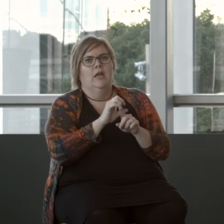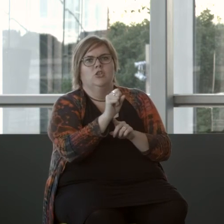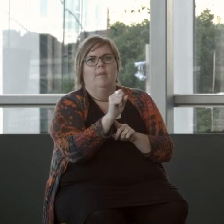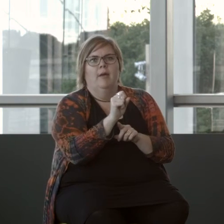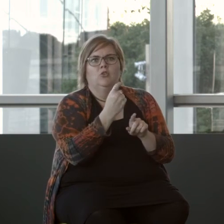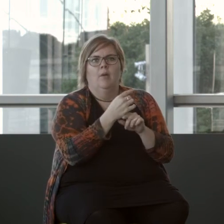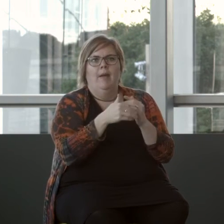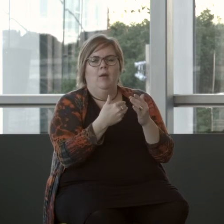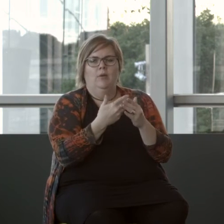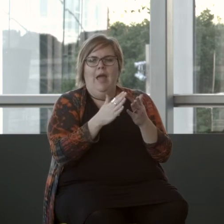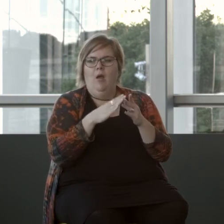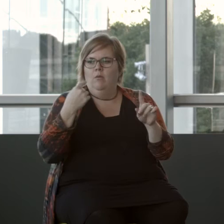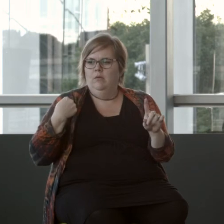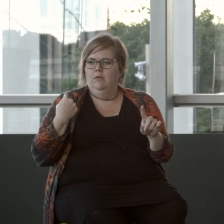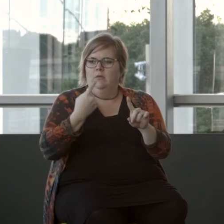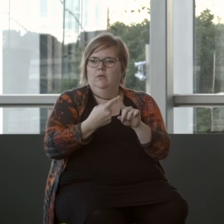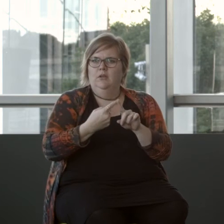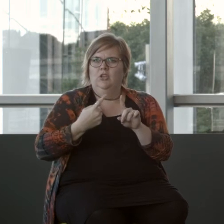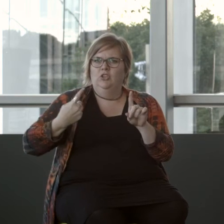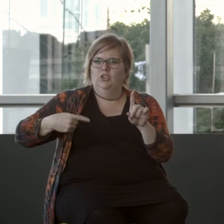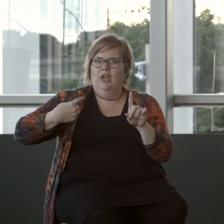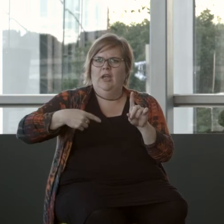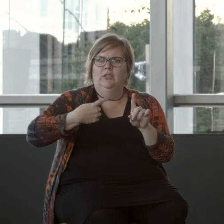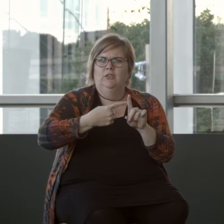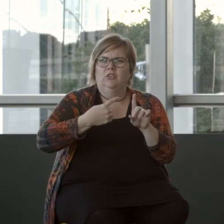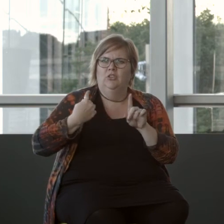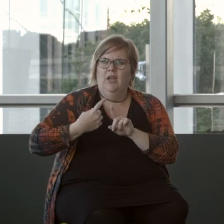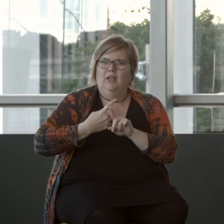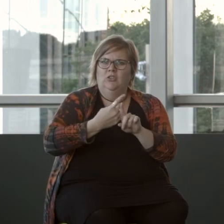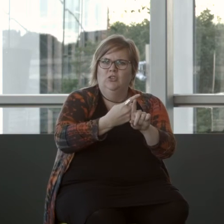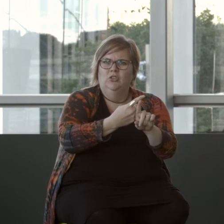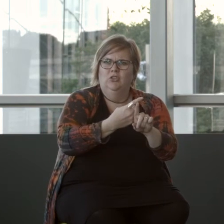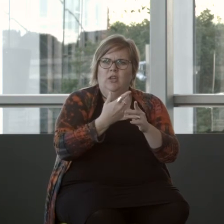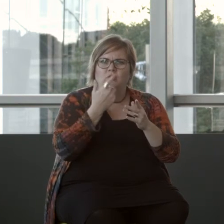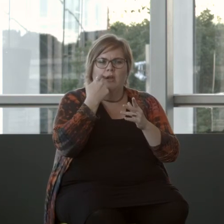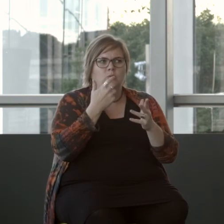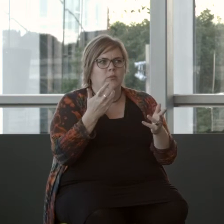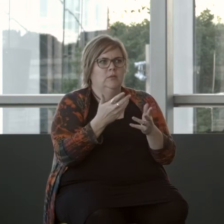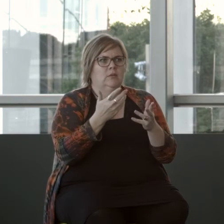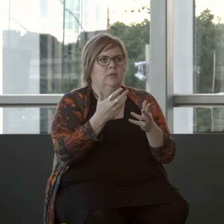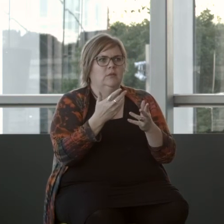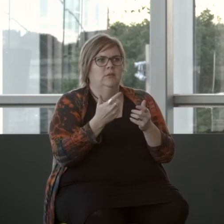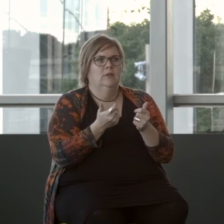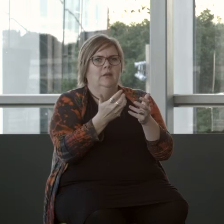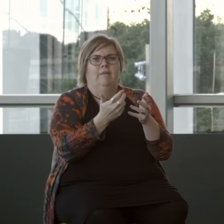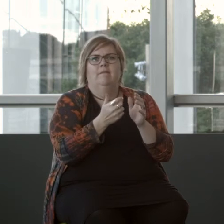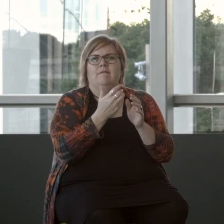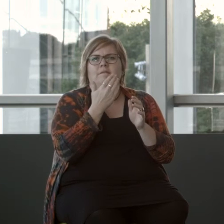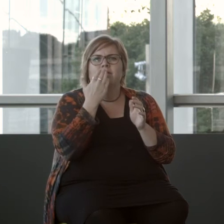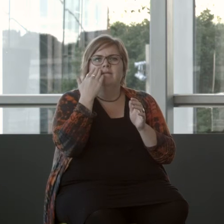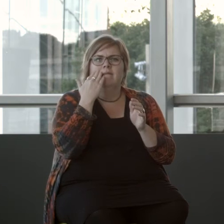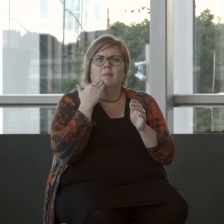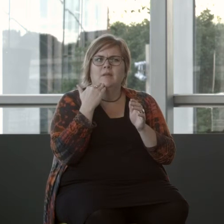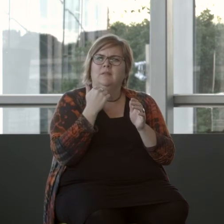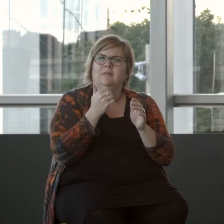changed and how we're a kind of trying to infuse them with feminist narratives,